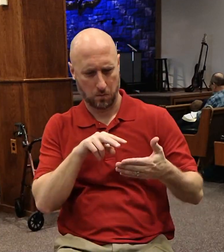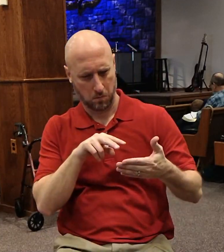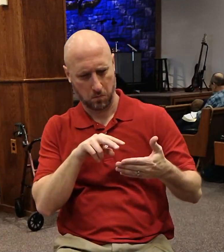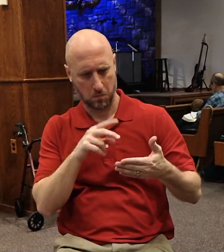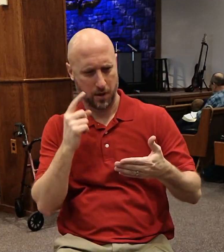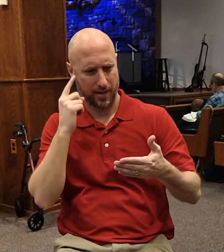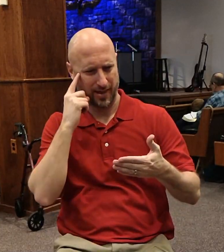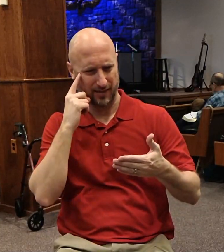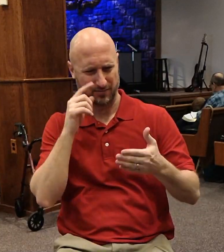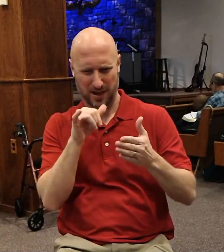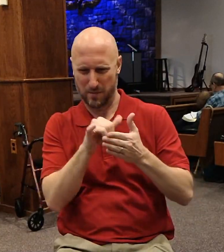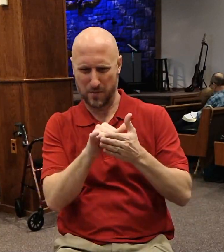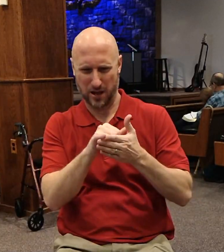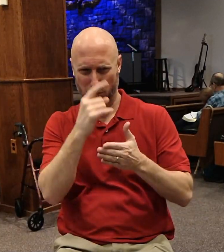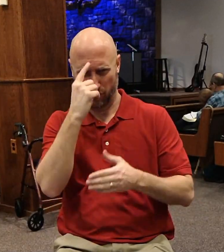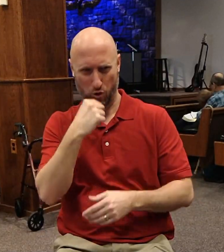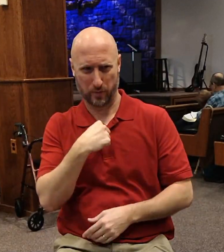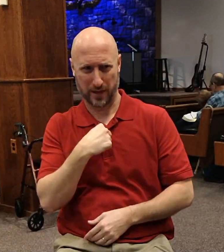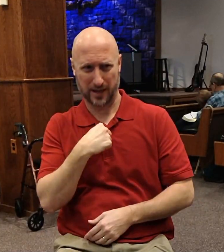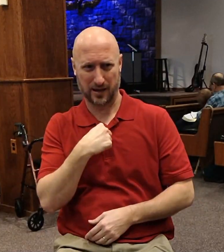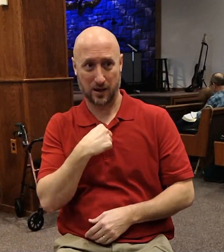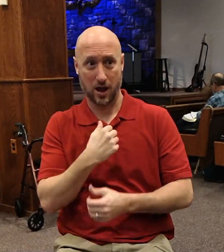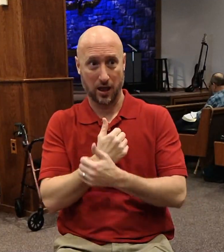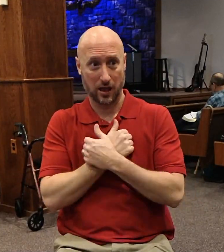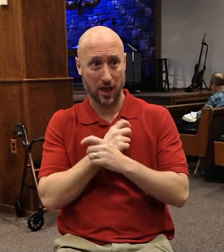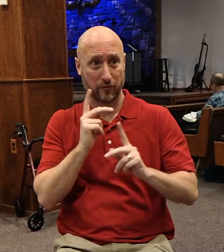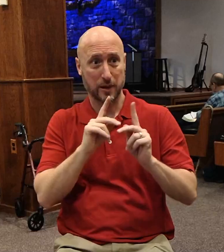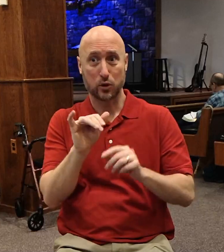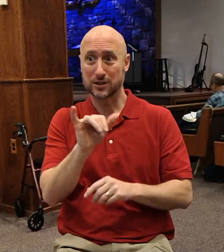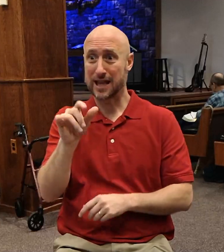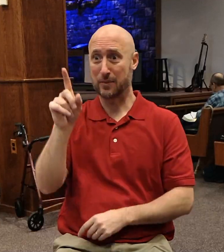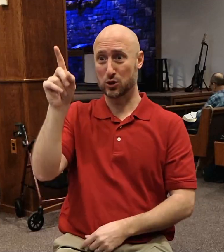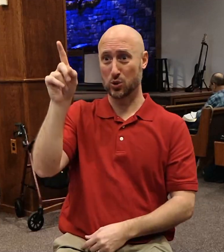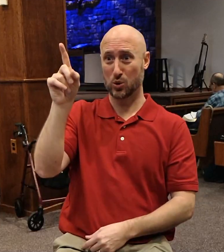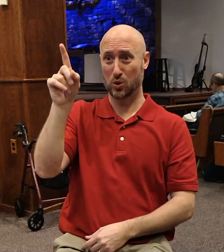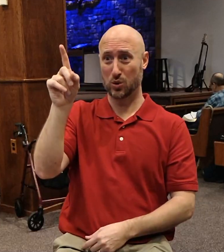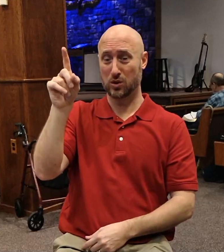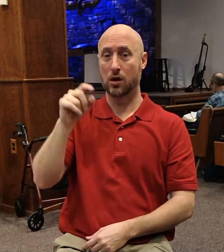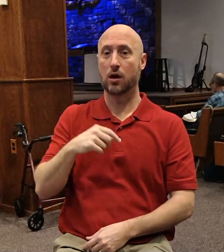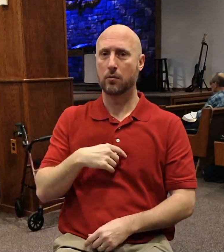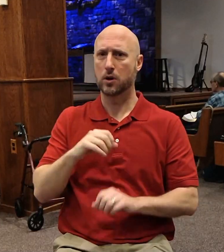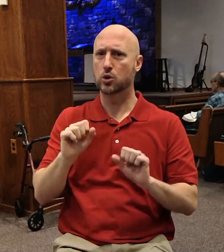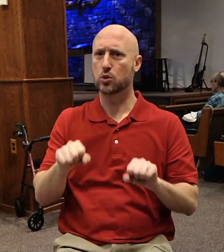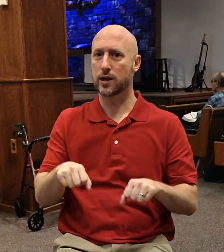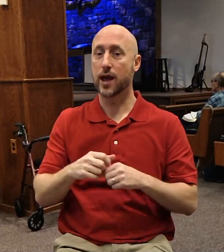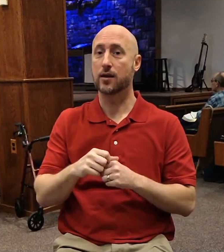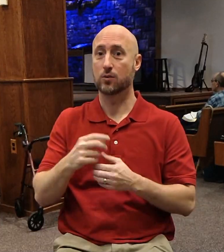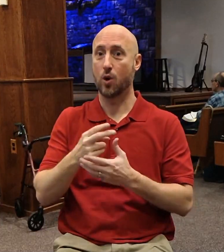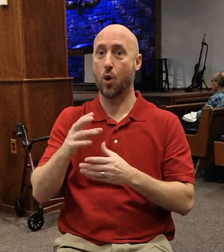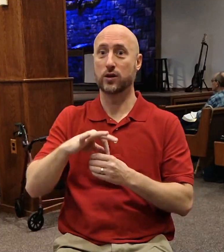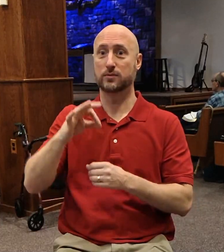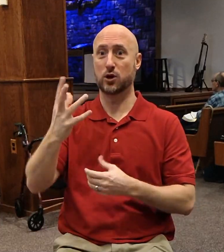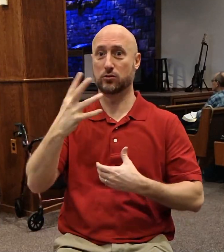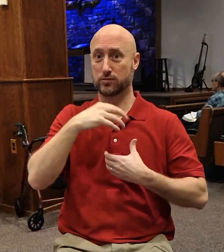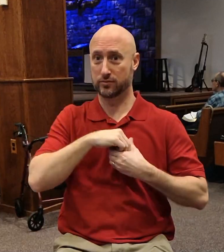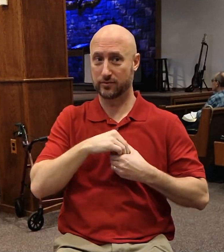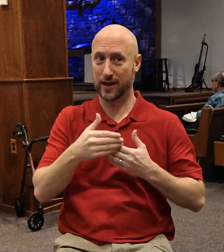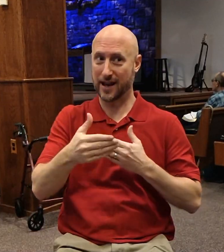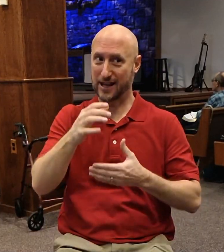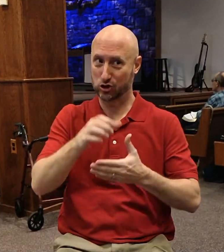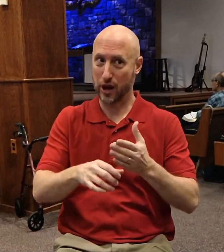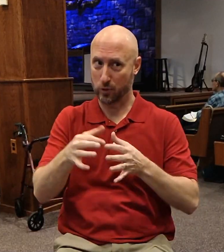can never do that. Well, you can't on your own. He's going to tell us about the Holy Spirit in the next chapter. But understand this, he says it's a